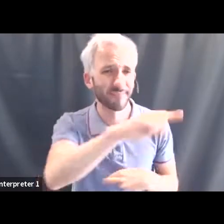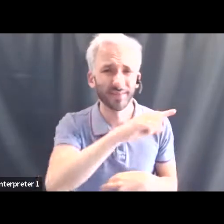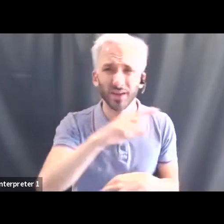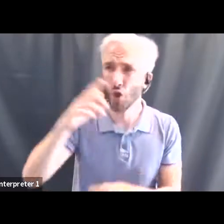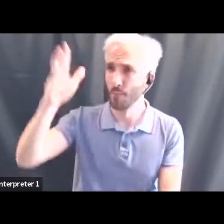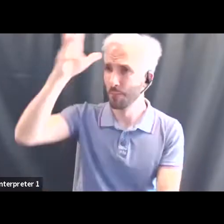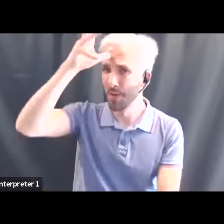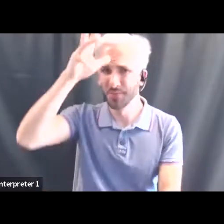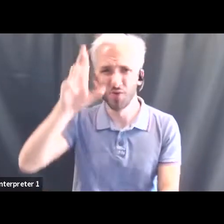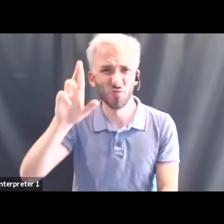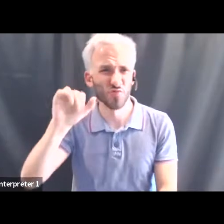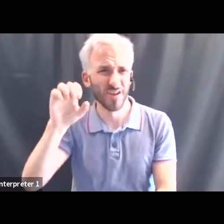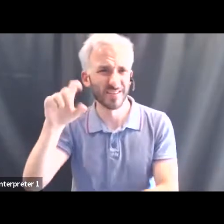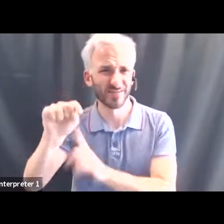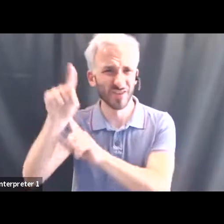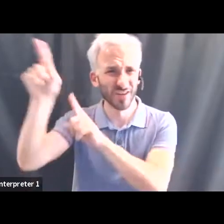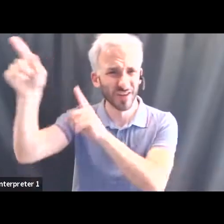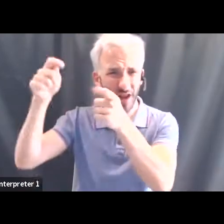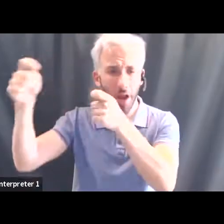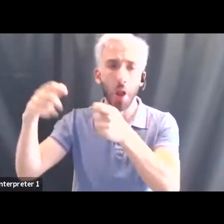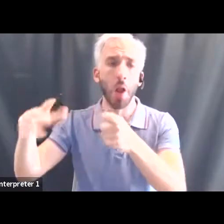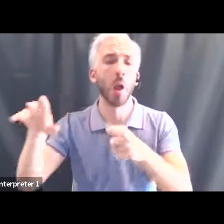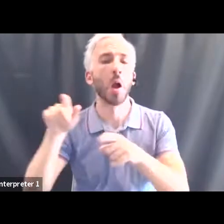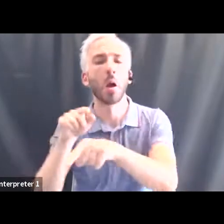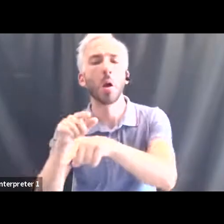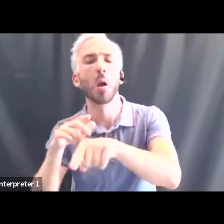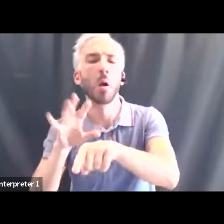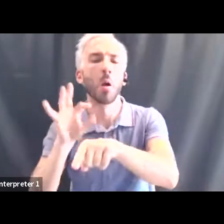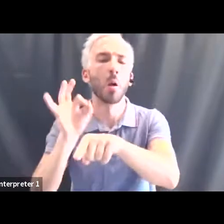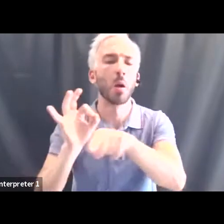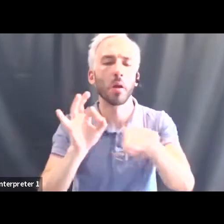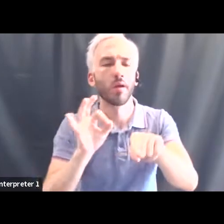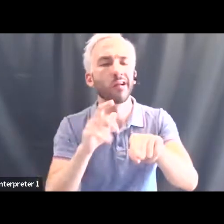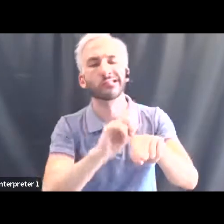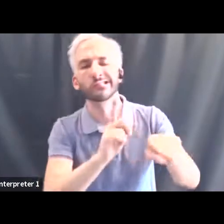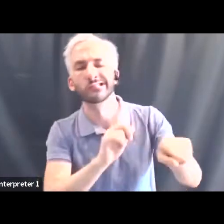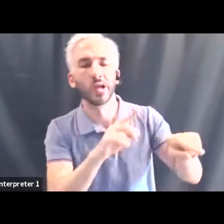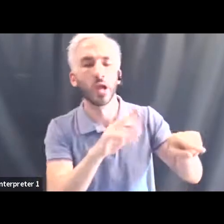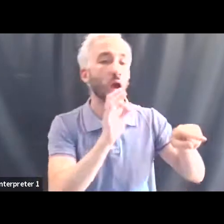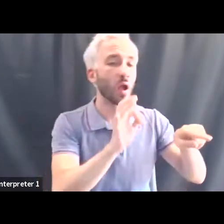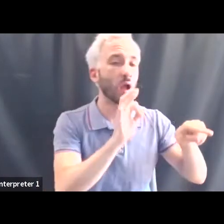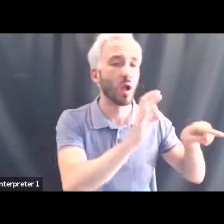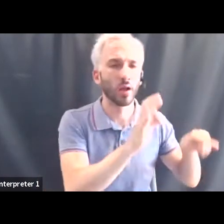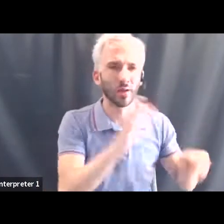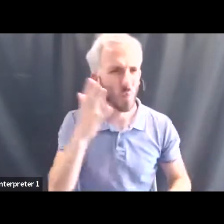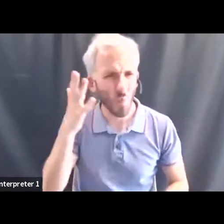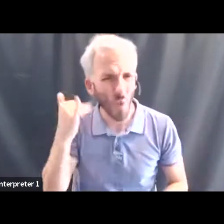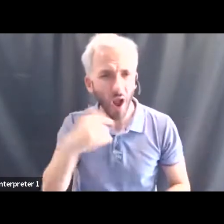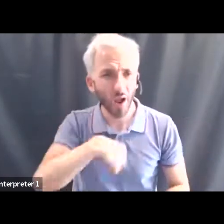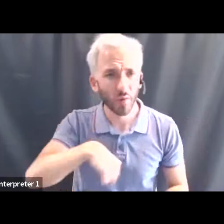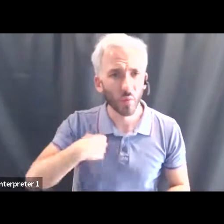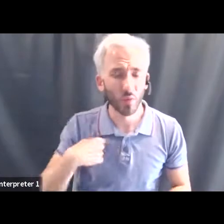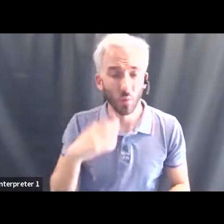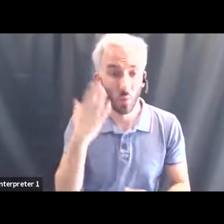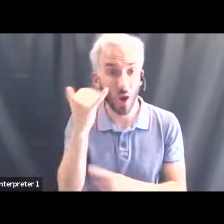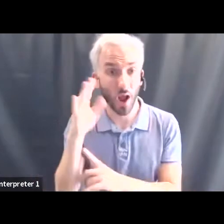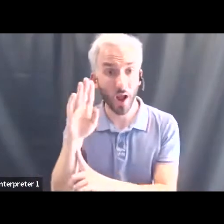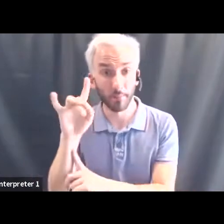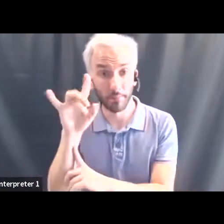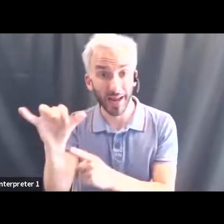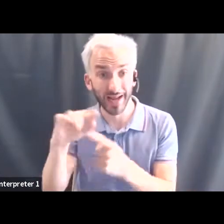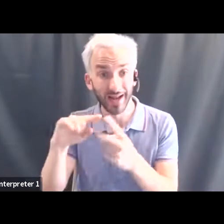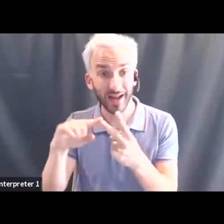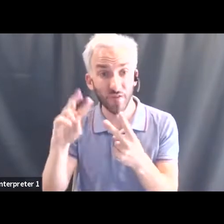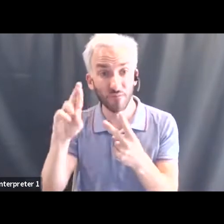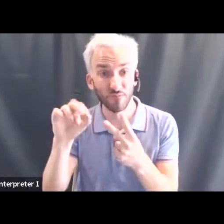to adopt only a few of us as meaningless tokens of diversity. Why are we Betty and Veronica fighting over Archie when we